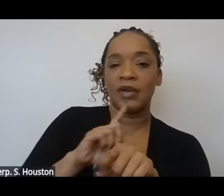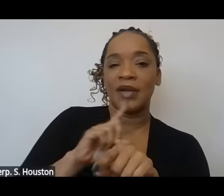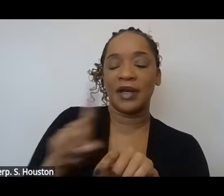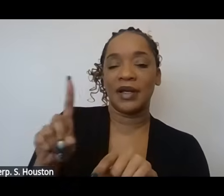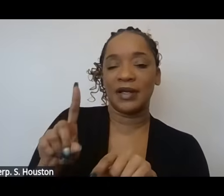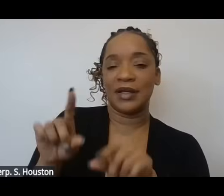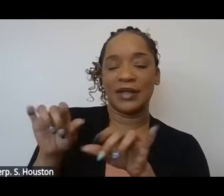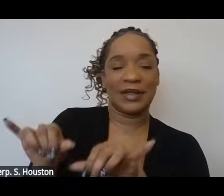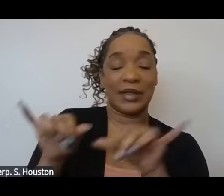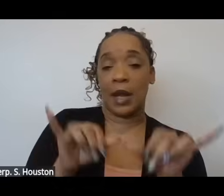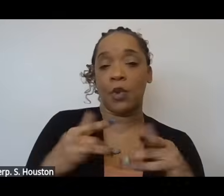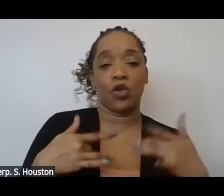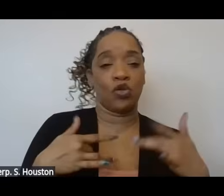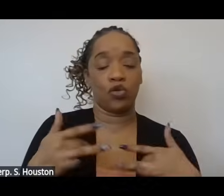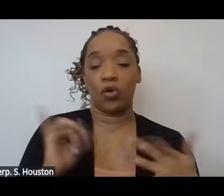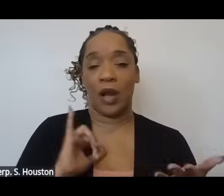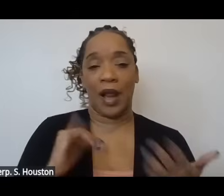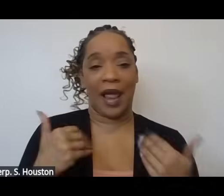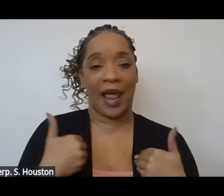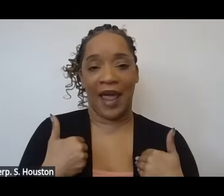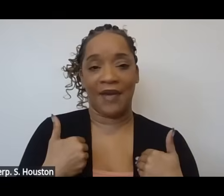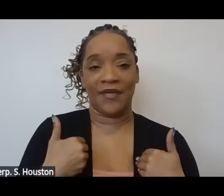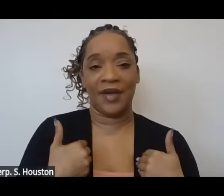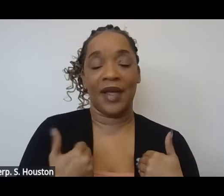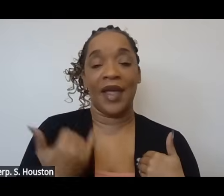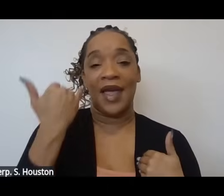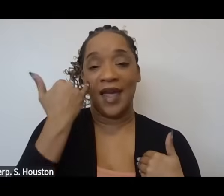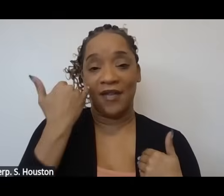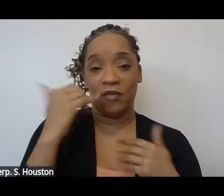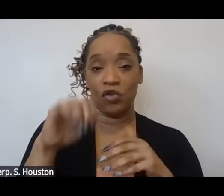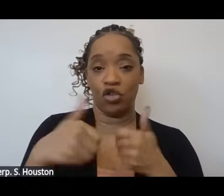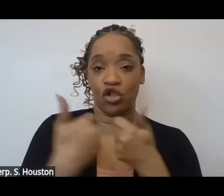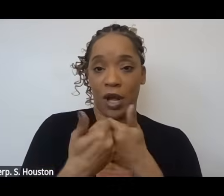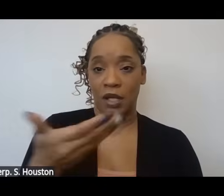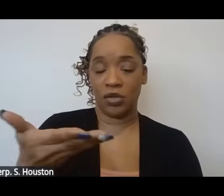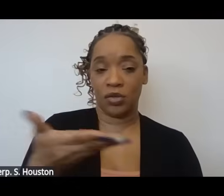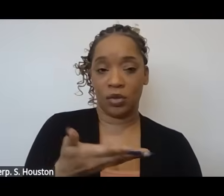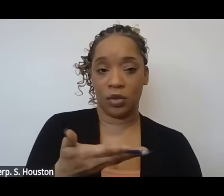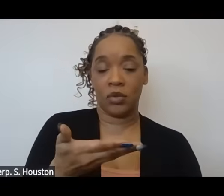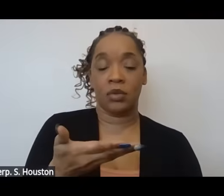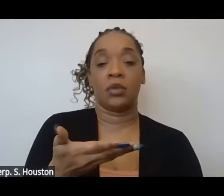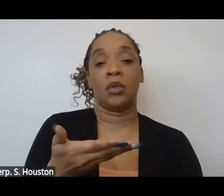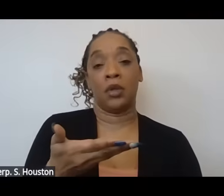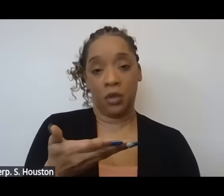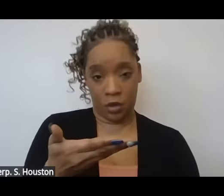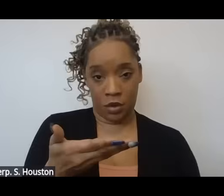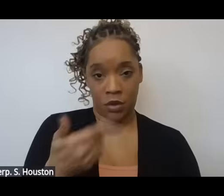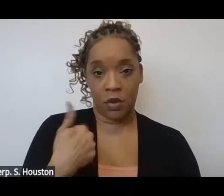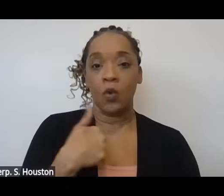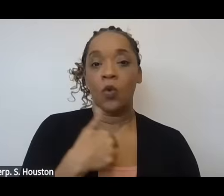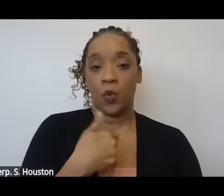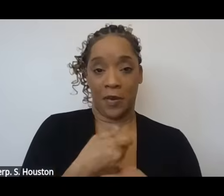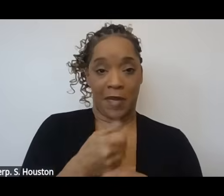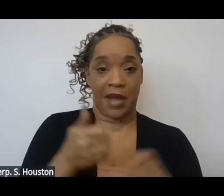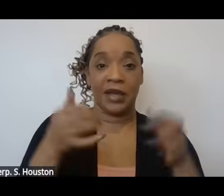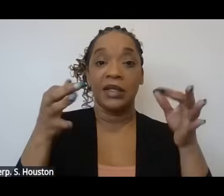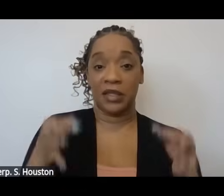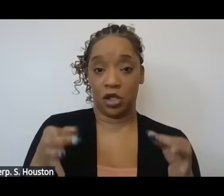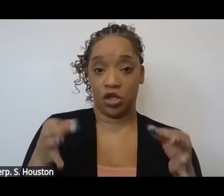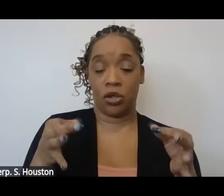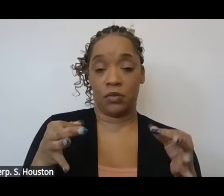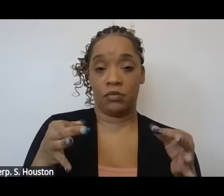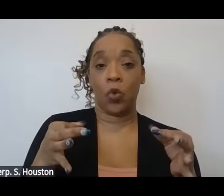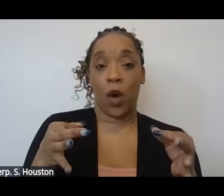got here is a challenge comes before us, we make a decision. We decide that we're going to